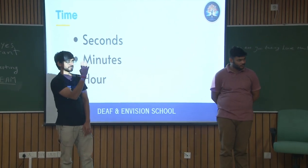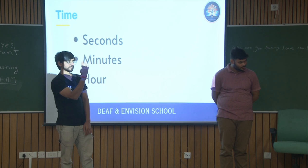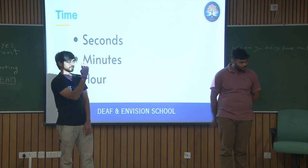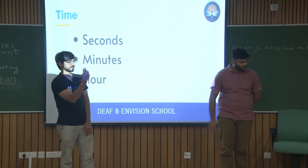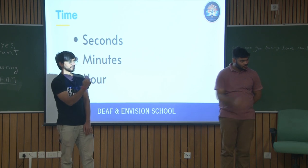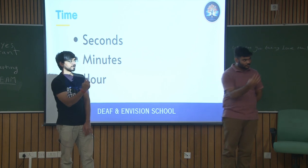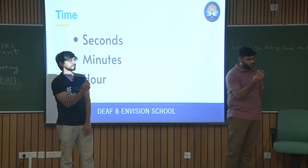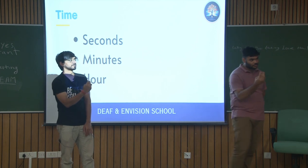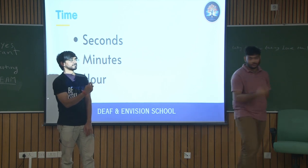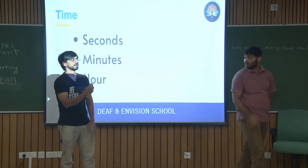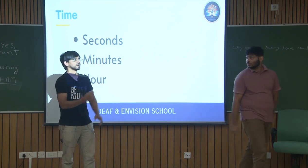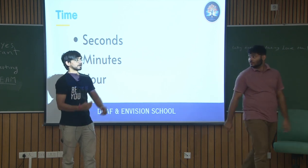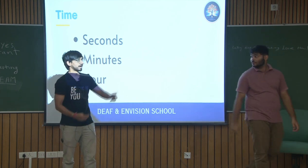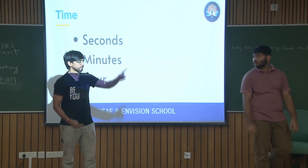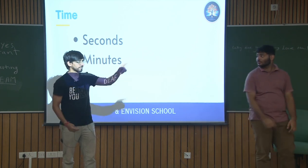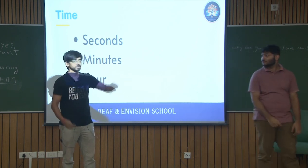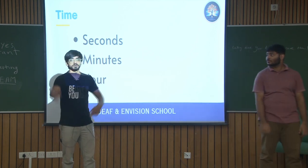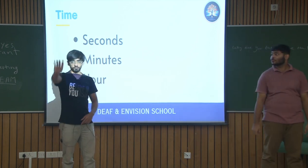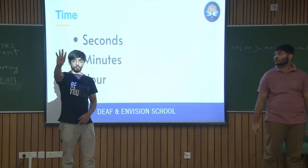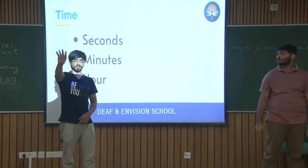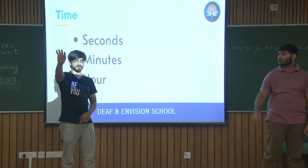3 minutes. Are you coming?